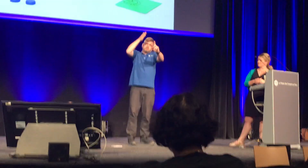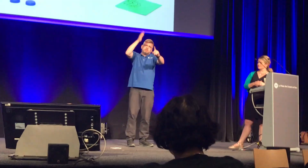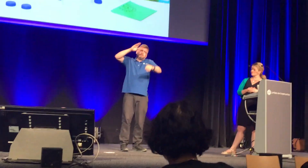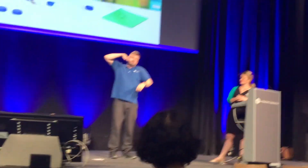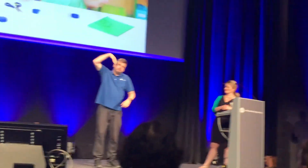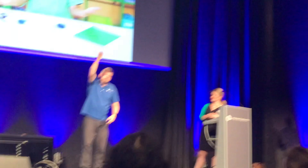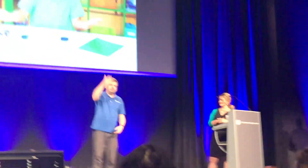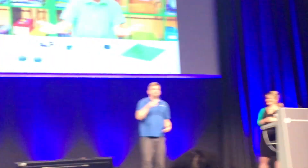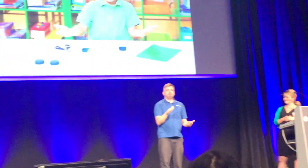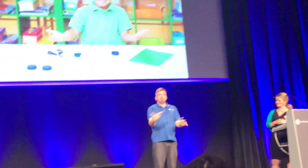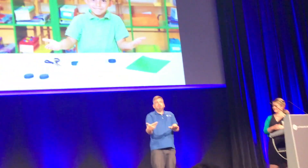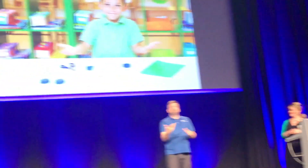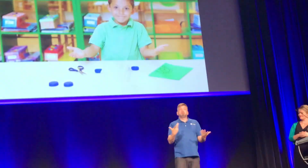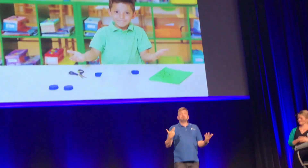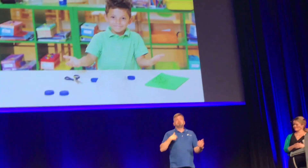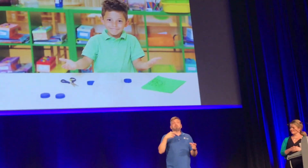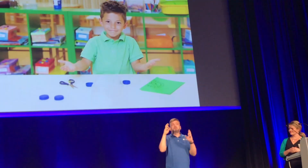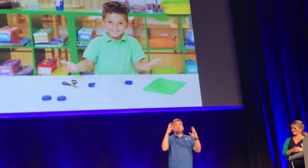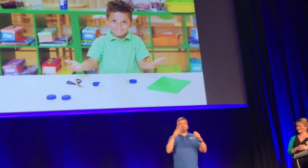which we hope will continue.